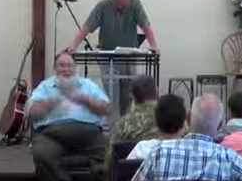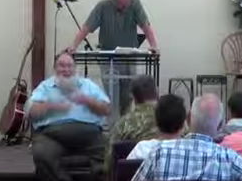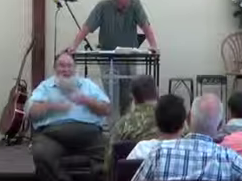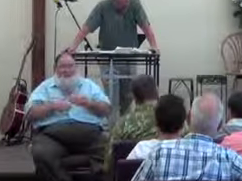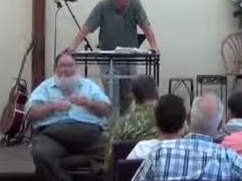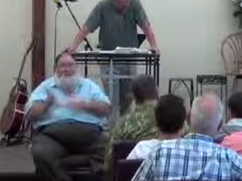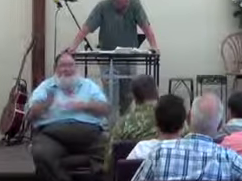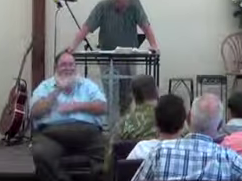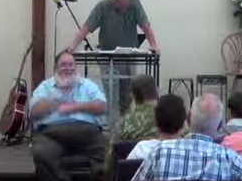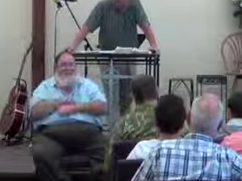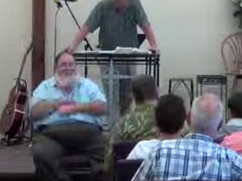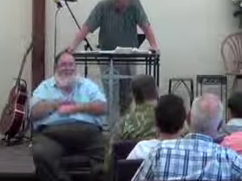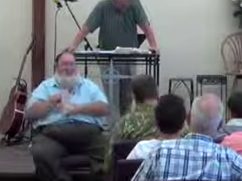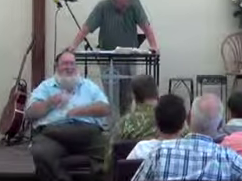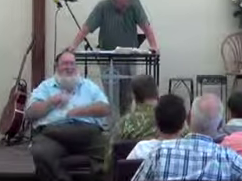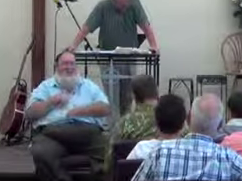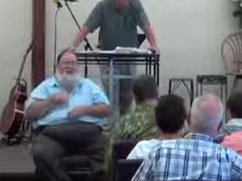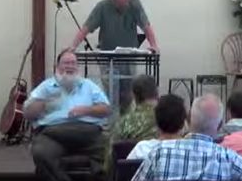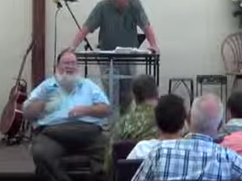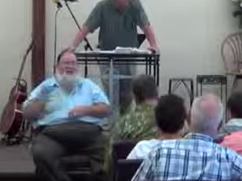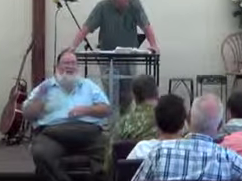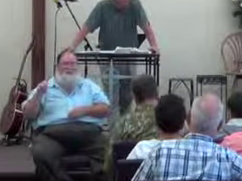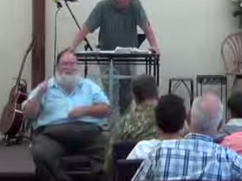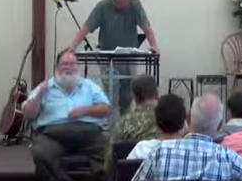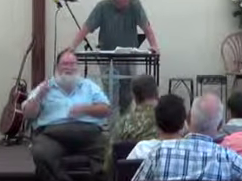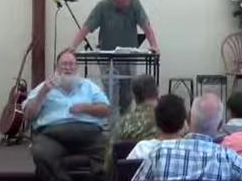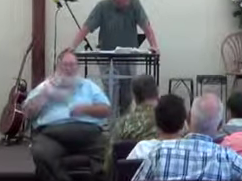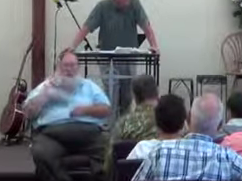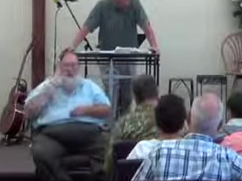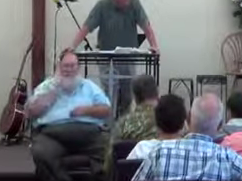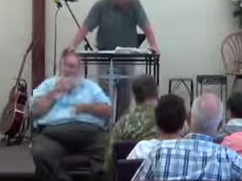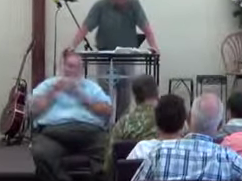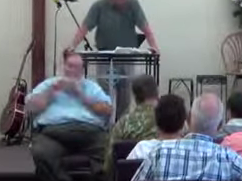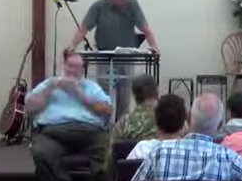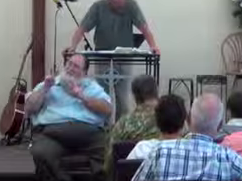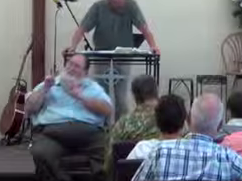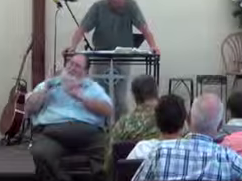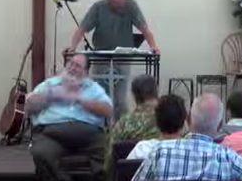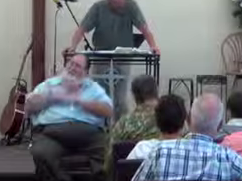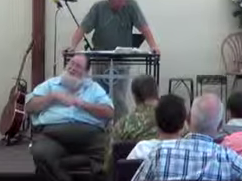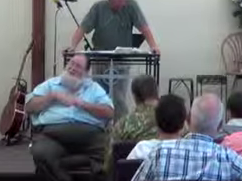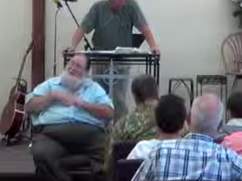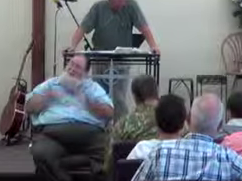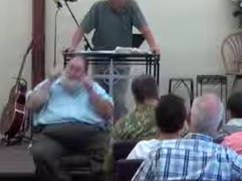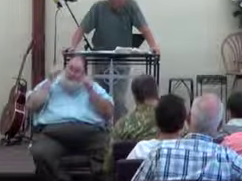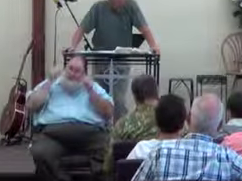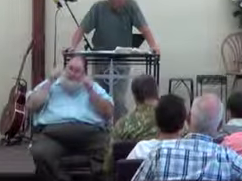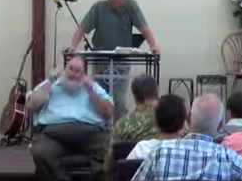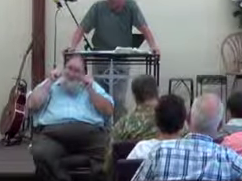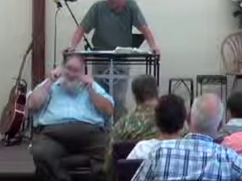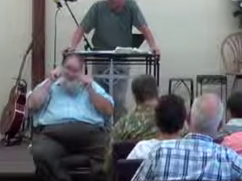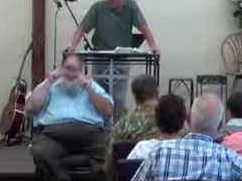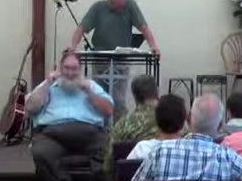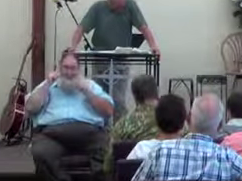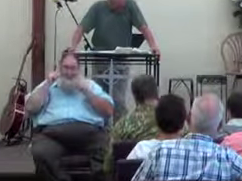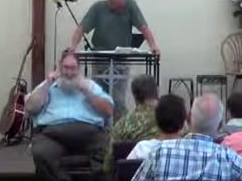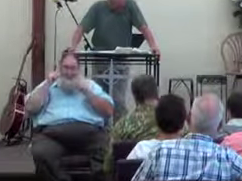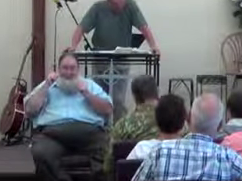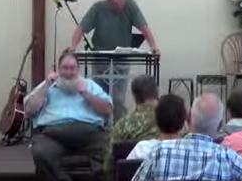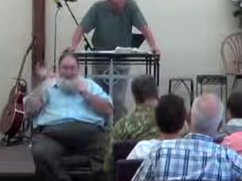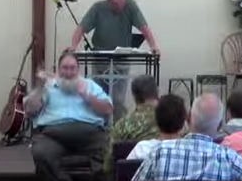At the end of the days, I, Nebuchadnezzar, lifted up mine eyes to heaven, and my understanding returned to me, and I blessed the Most High, and